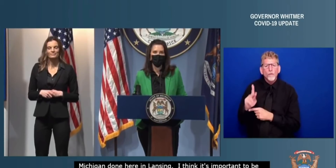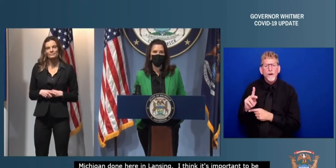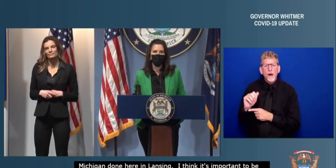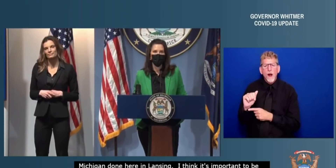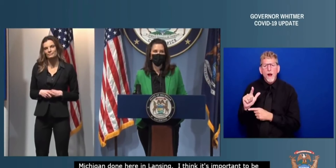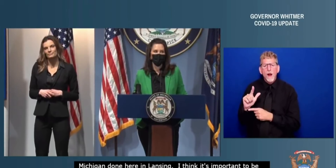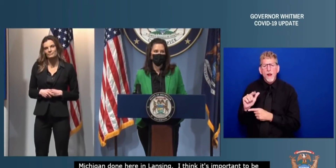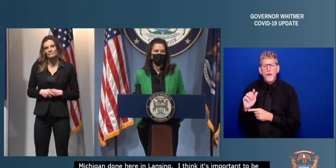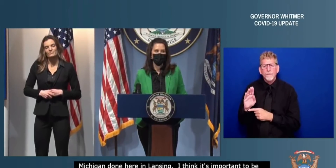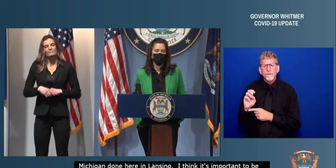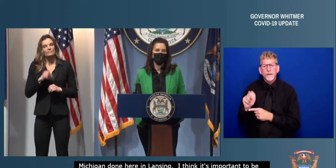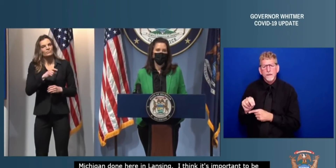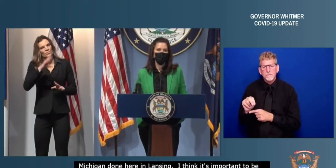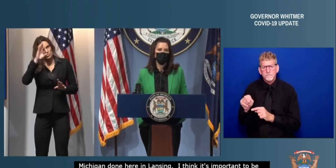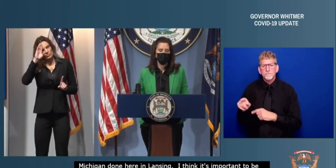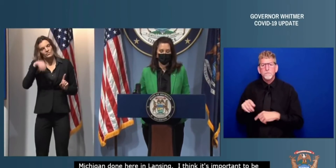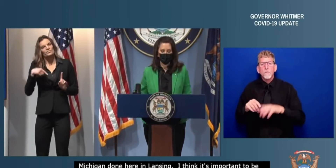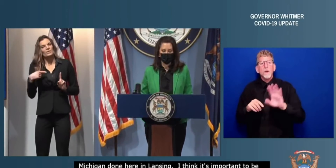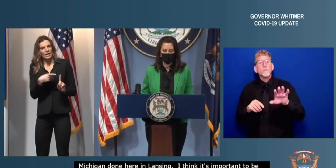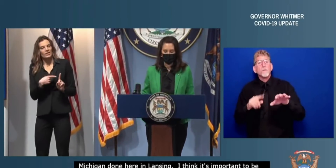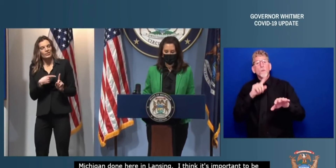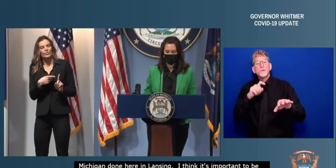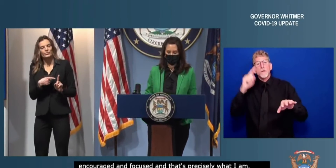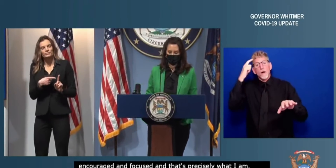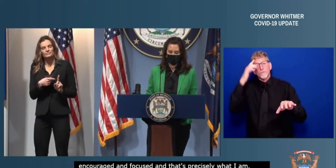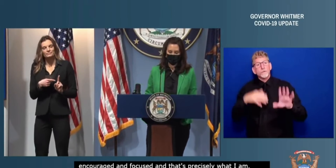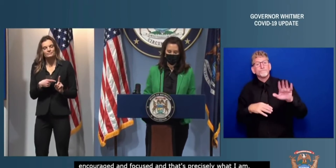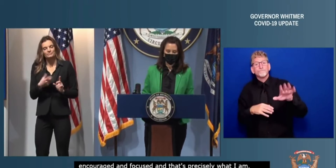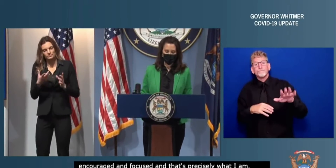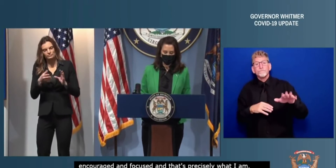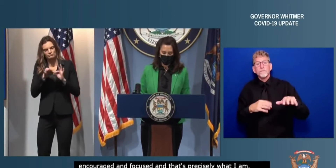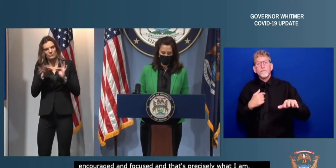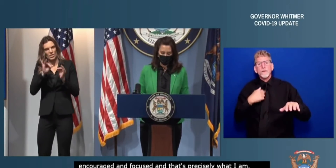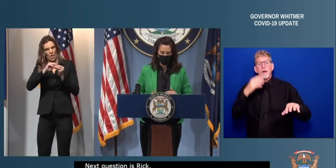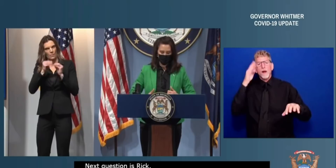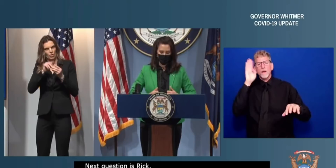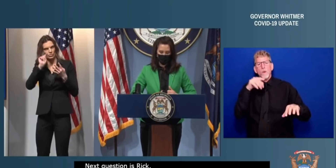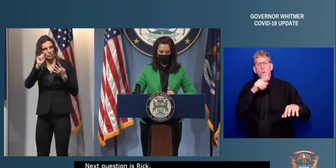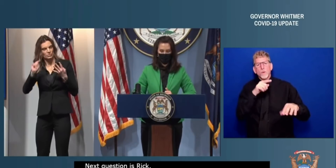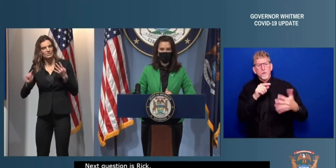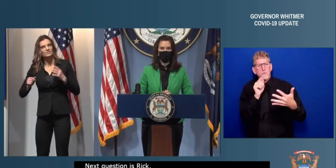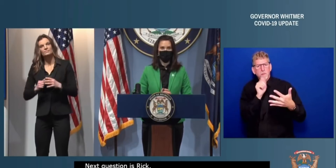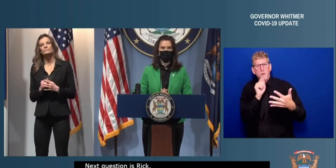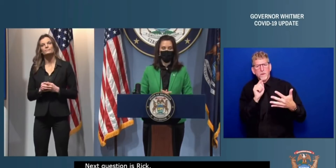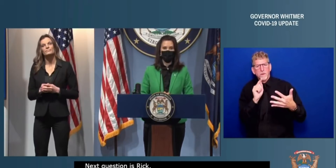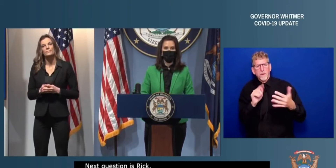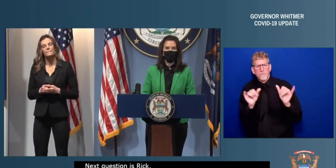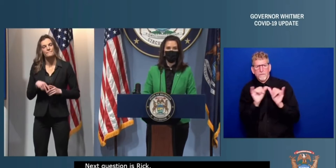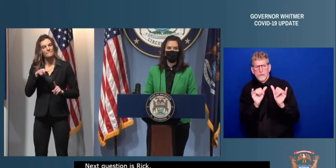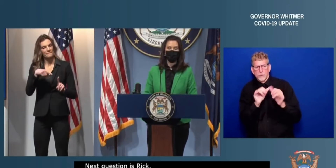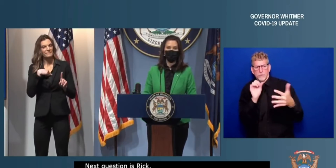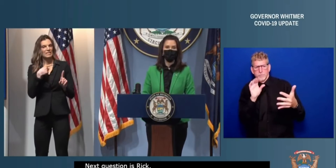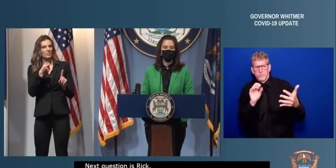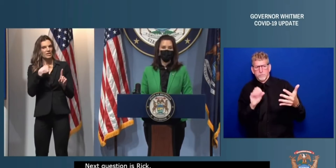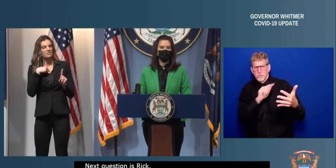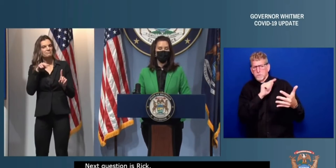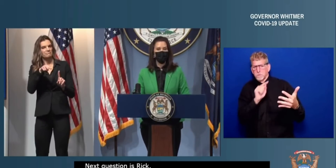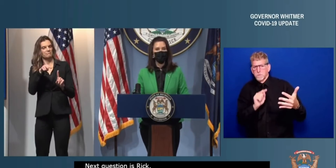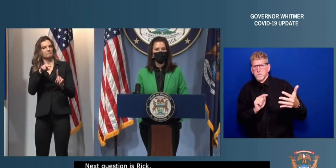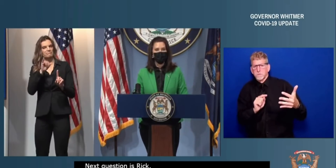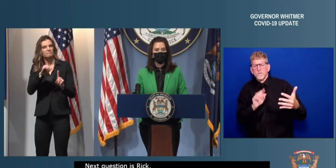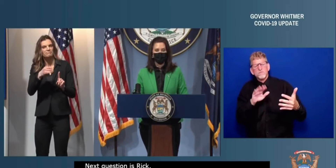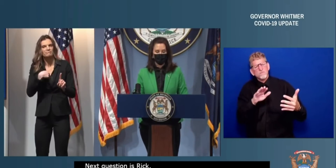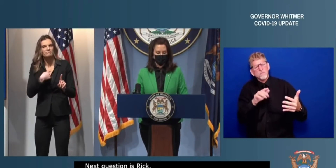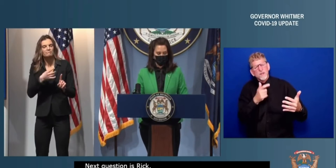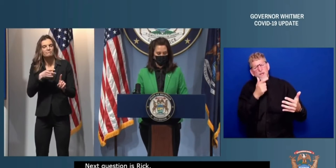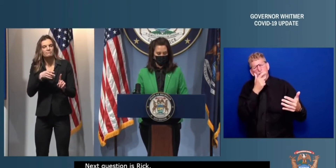Governor, I know you've laid out these metrics, which are interesting to look at. 2 questions. Do